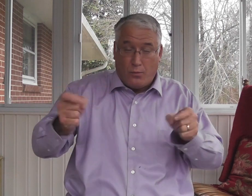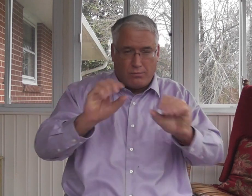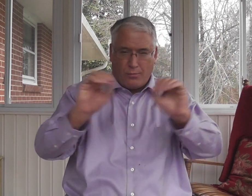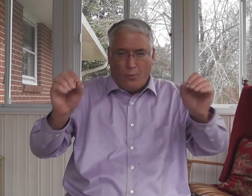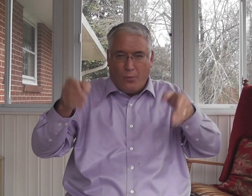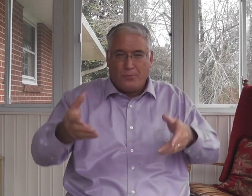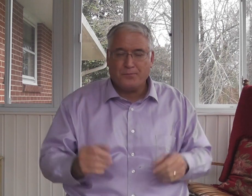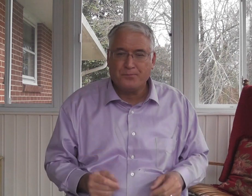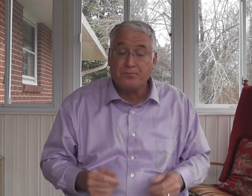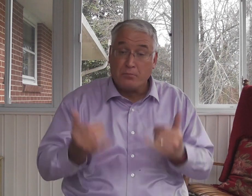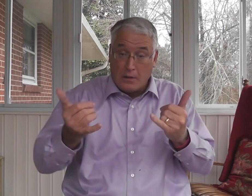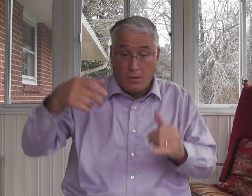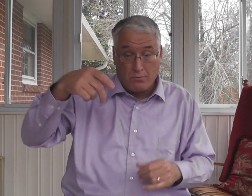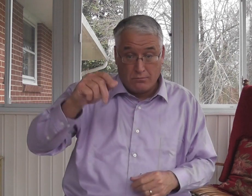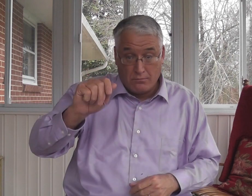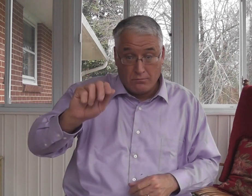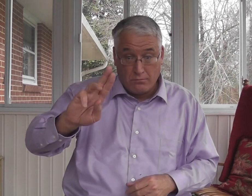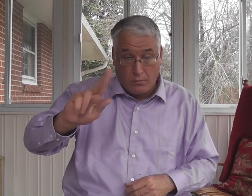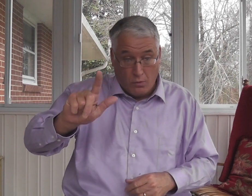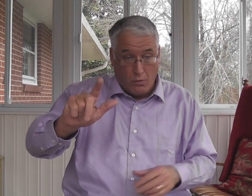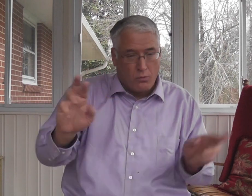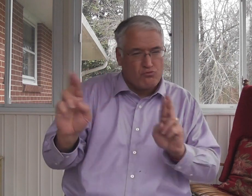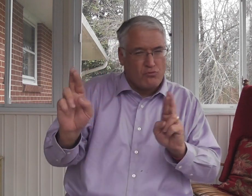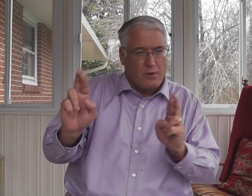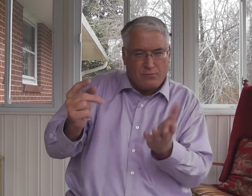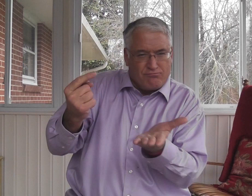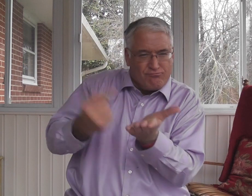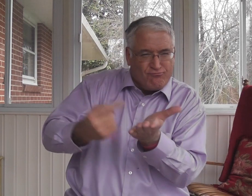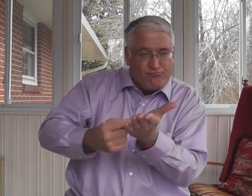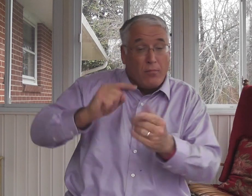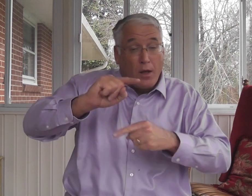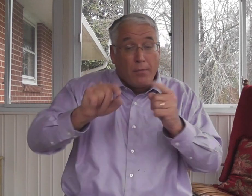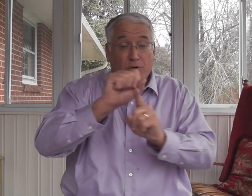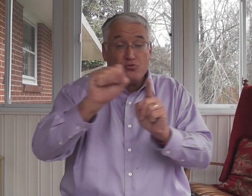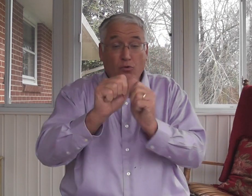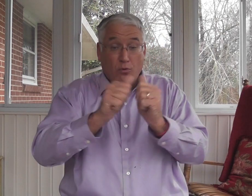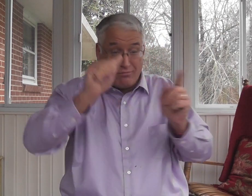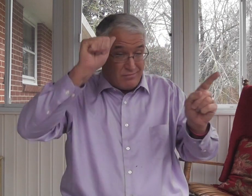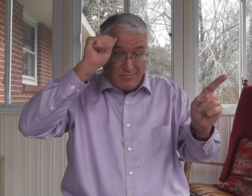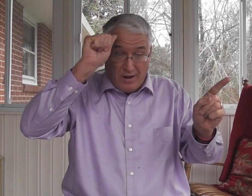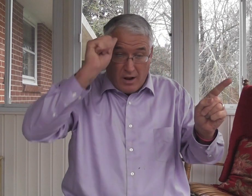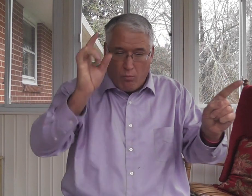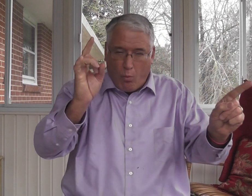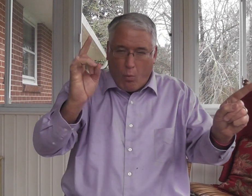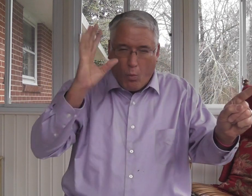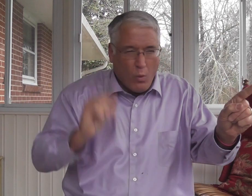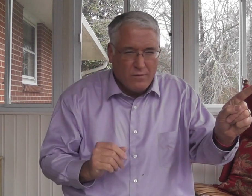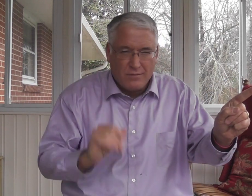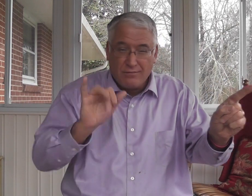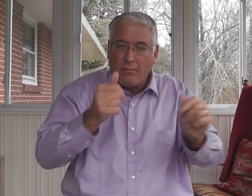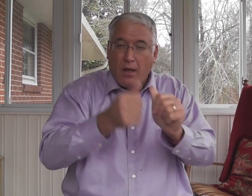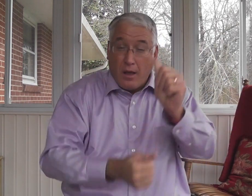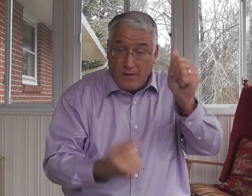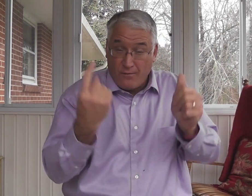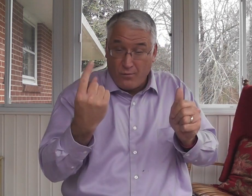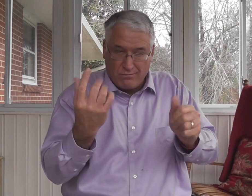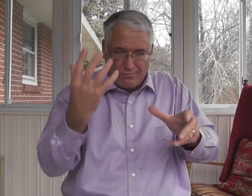power of death. Now, Paul is ready. He's ready to discuss the situation,